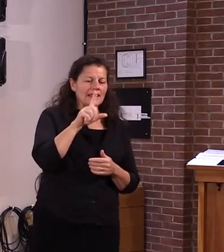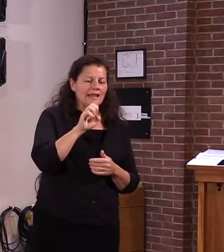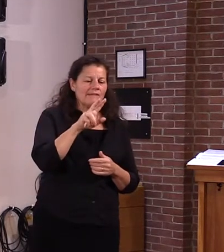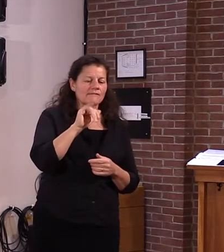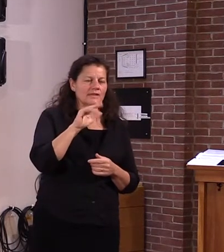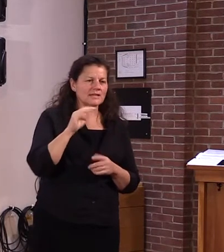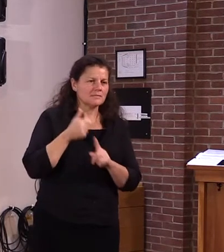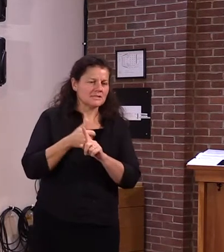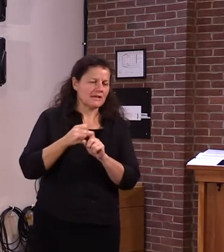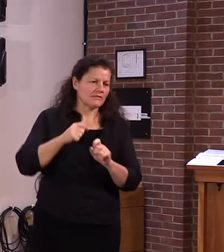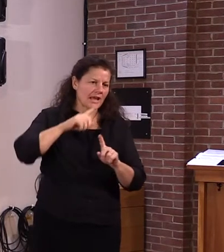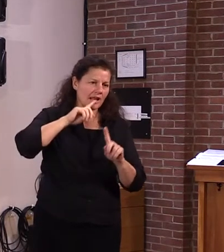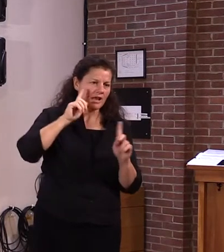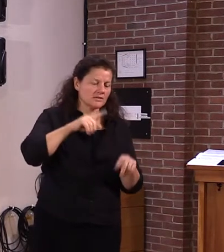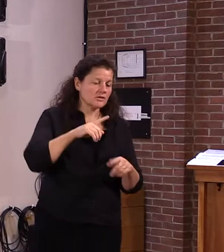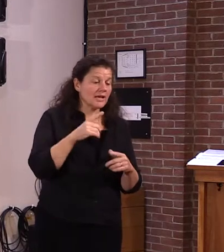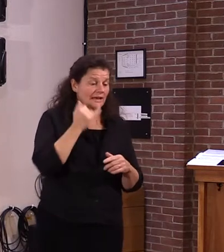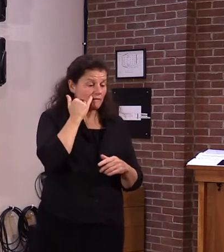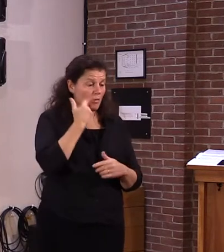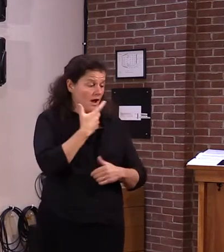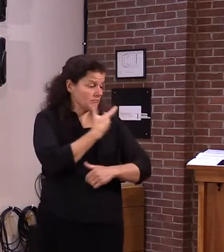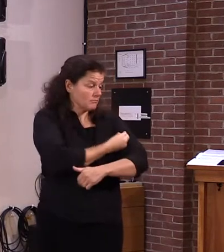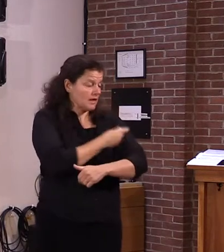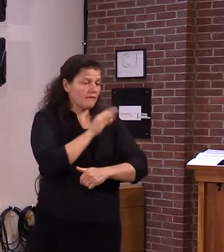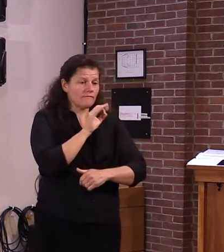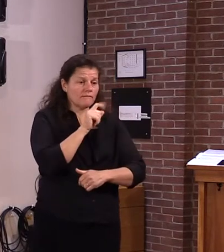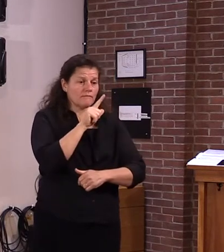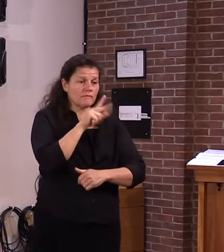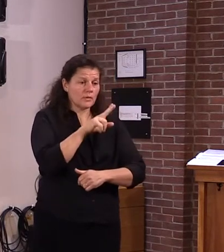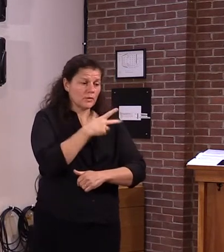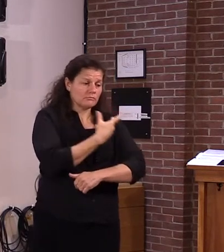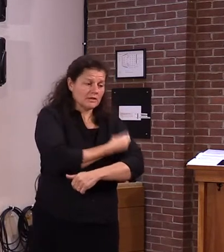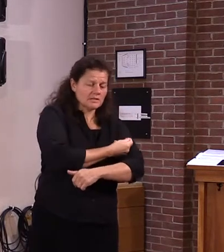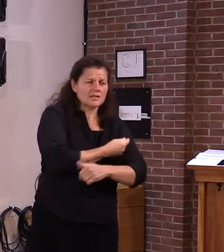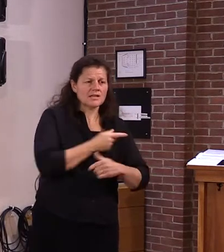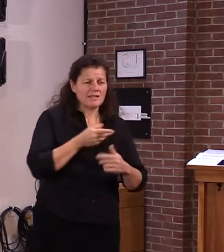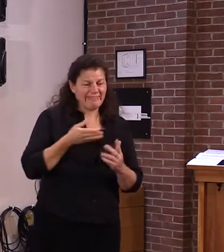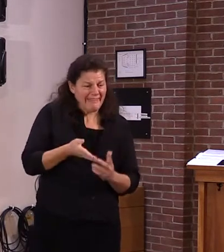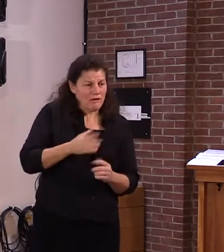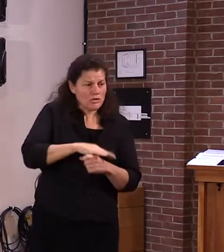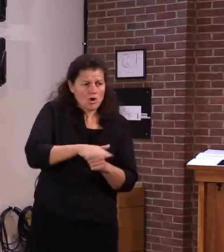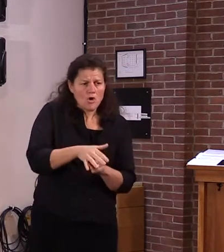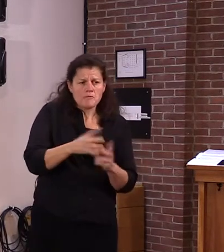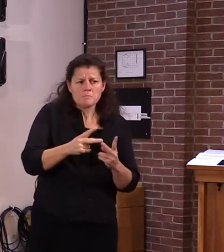best achieved, probably not at the COVID sites.